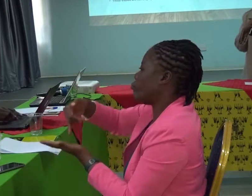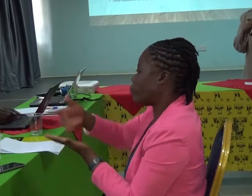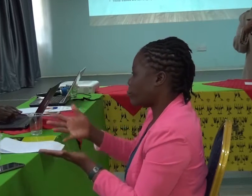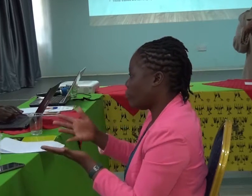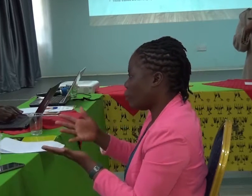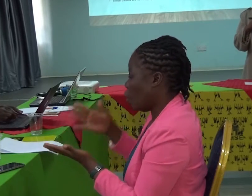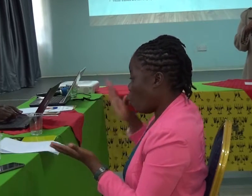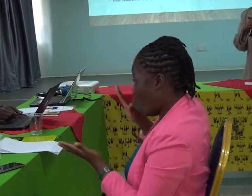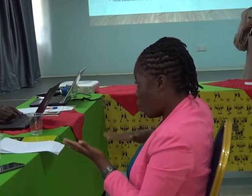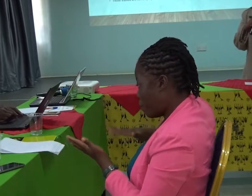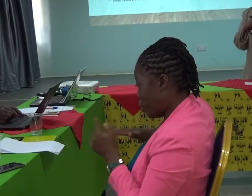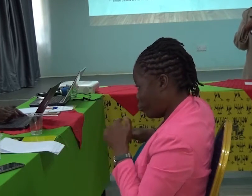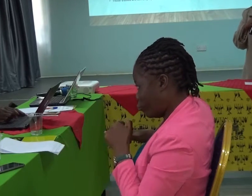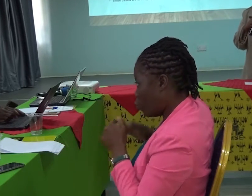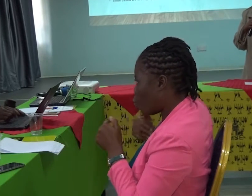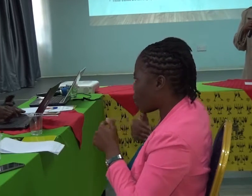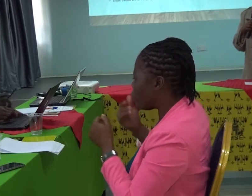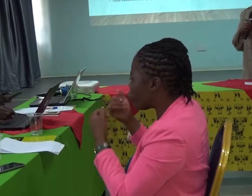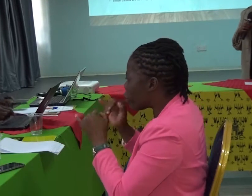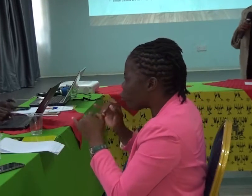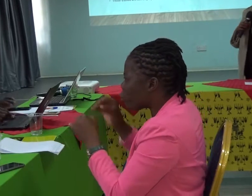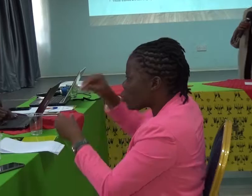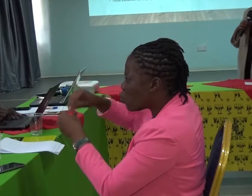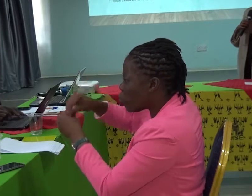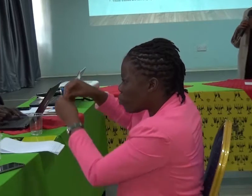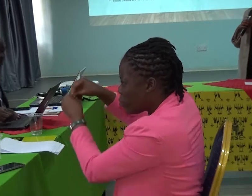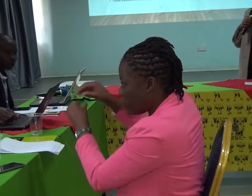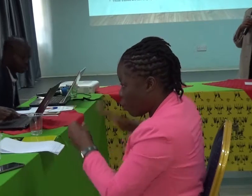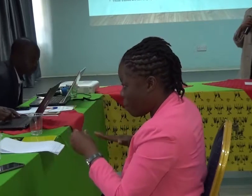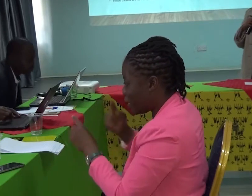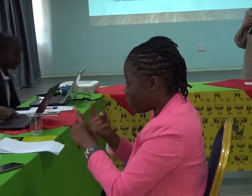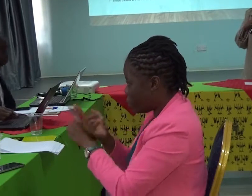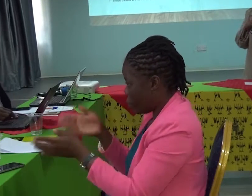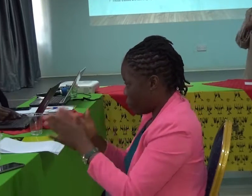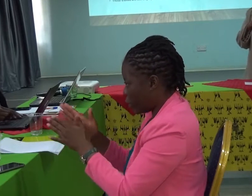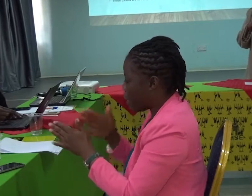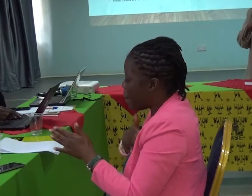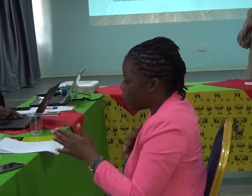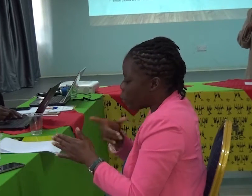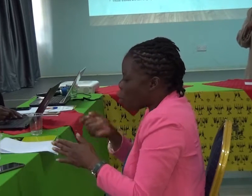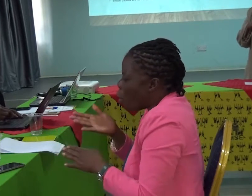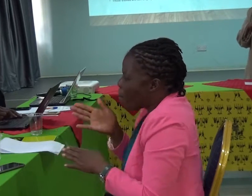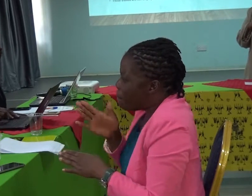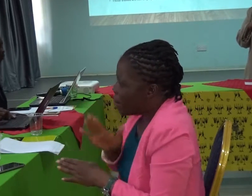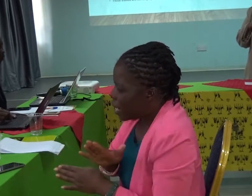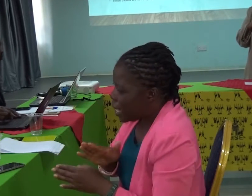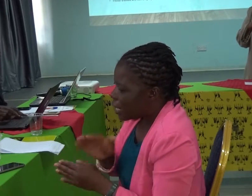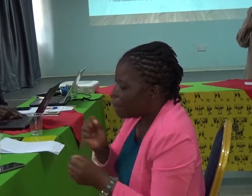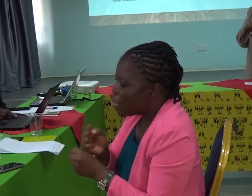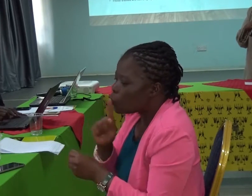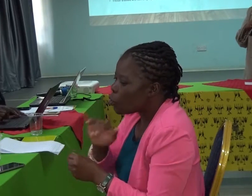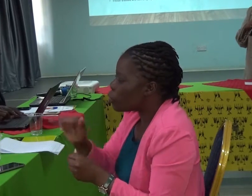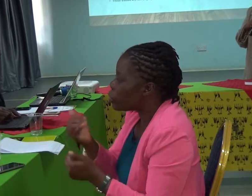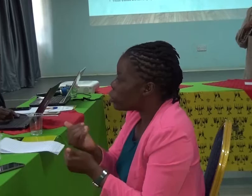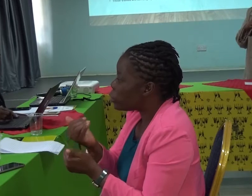in a very good way, very empowered women. Can we now go back and pick children and trainees with disability and ensure that